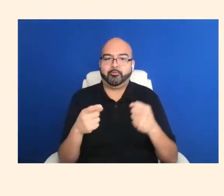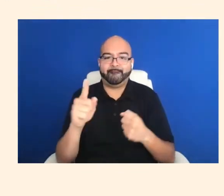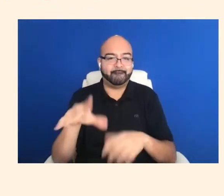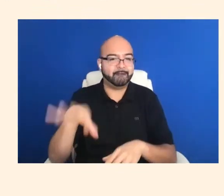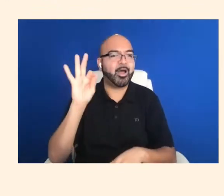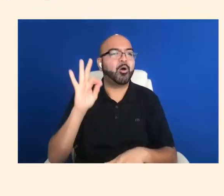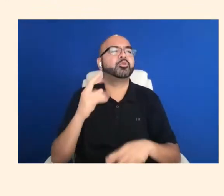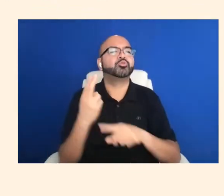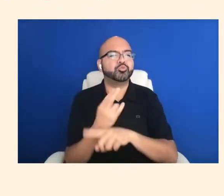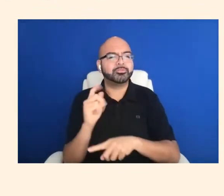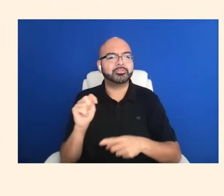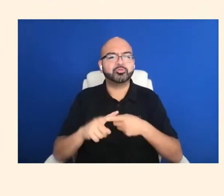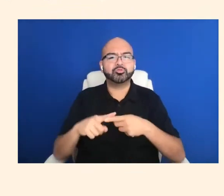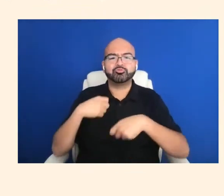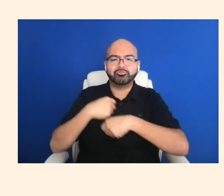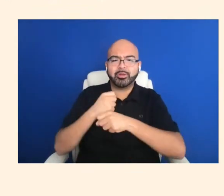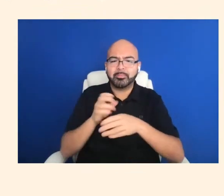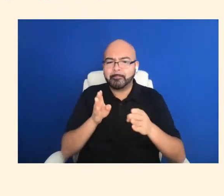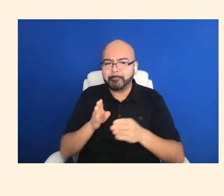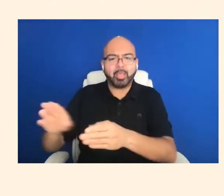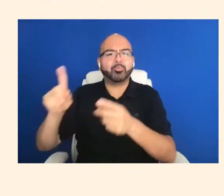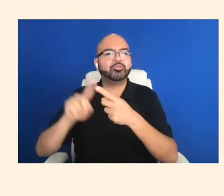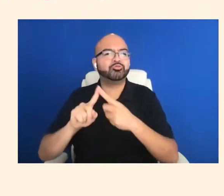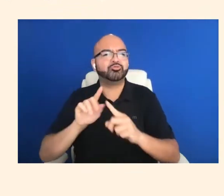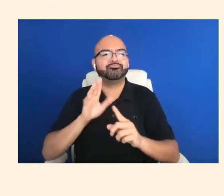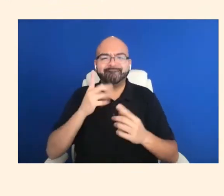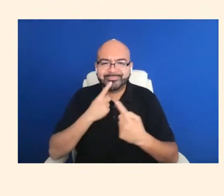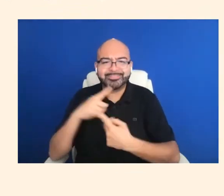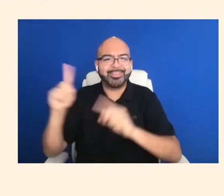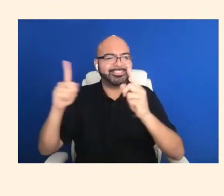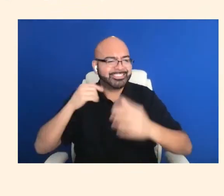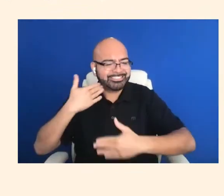pathways to success.